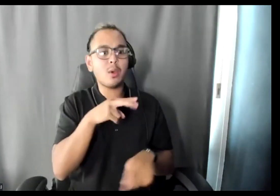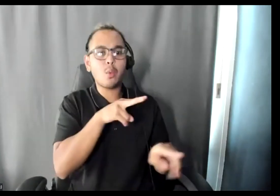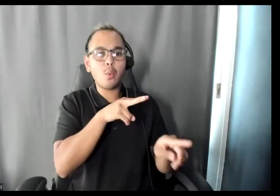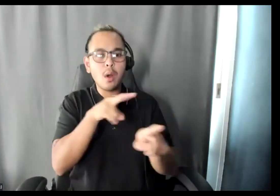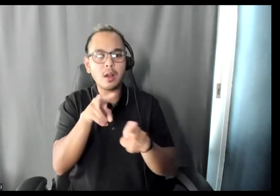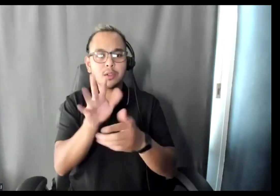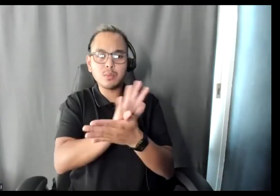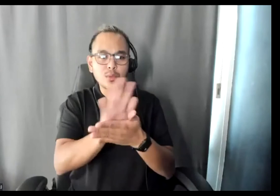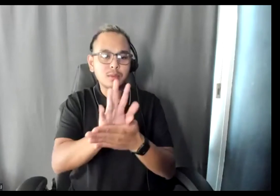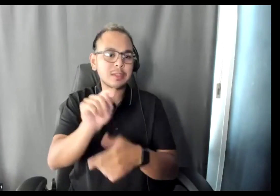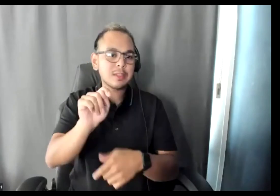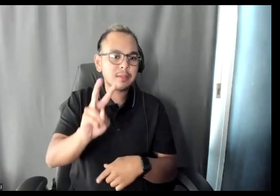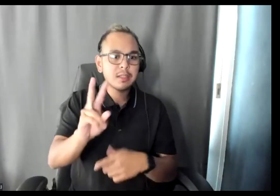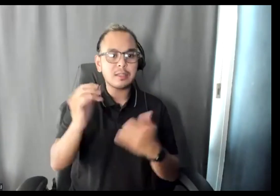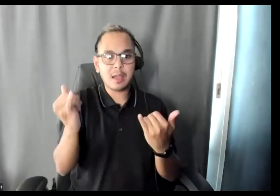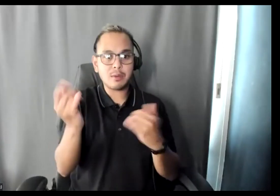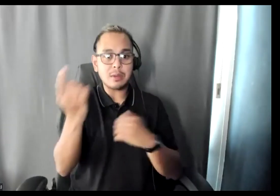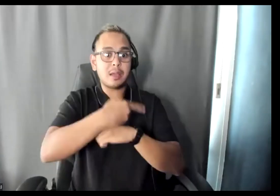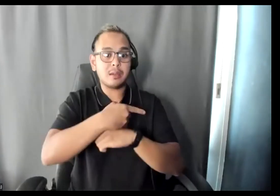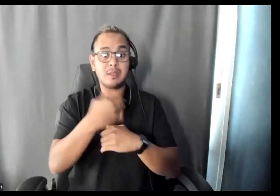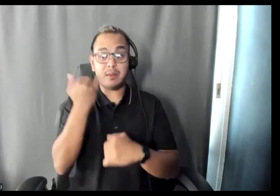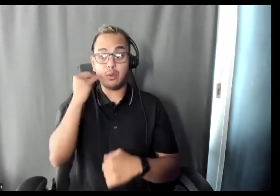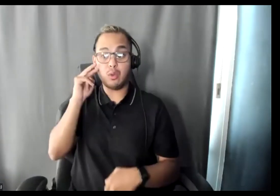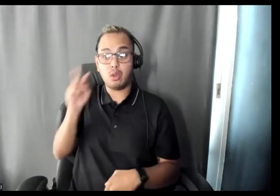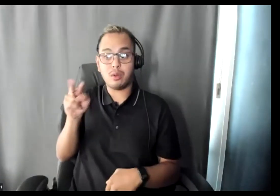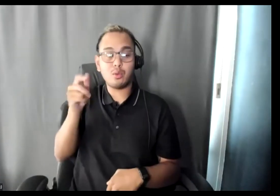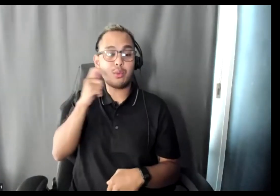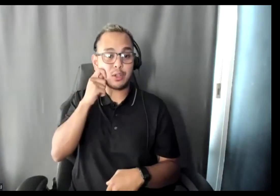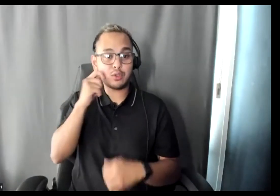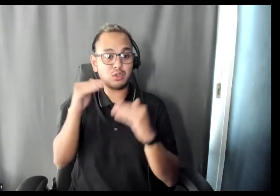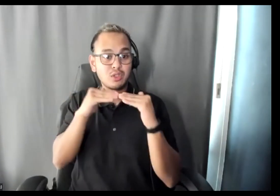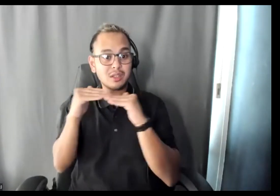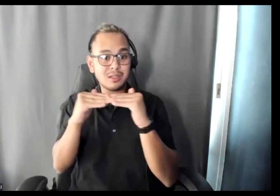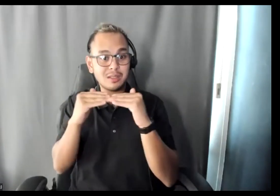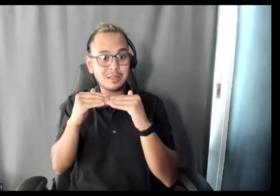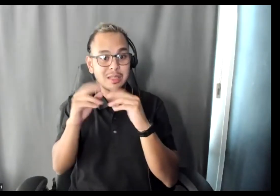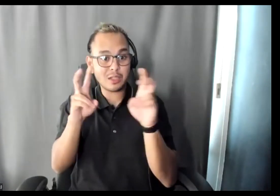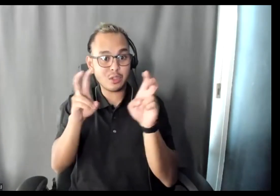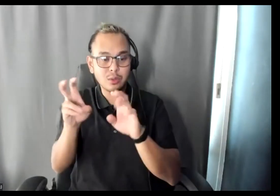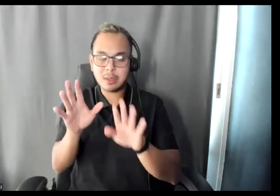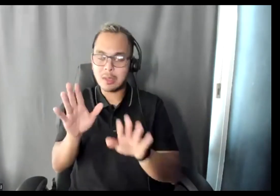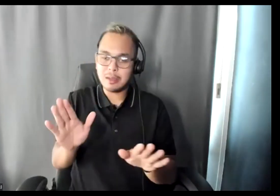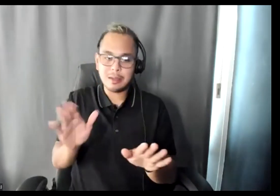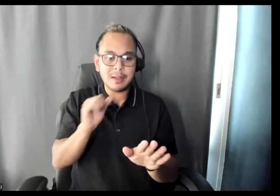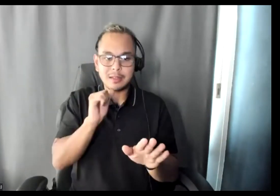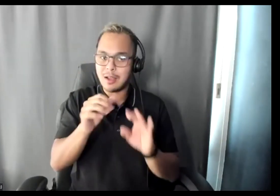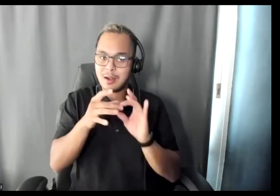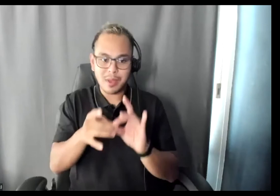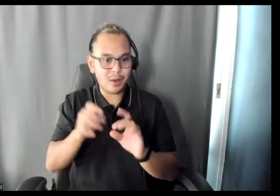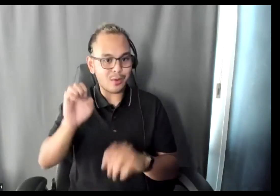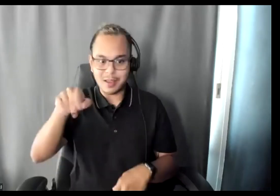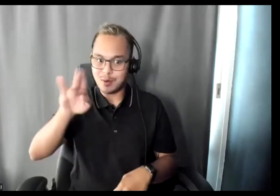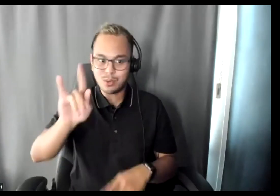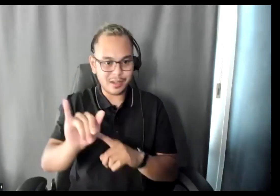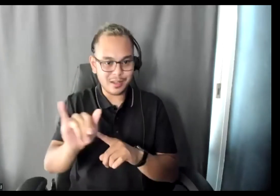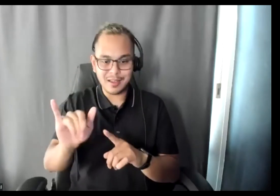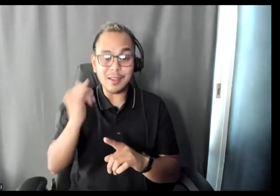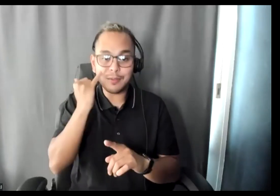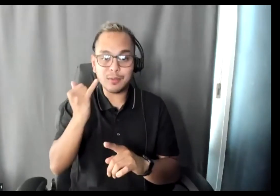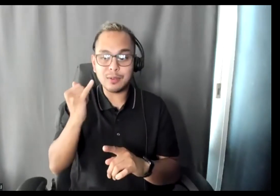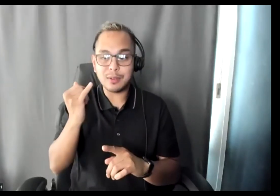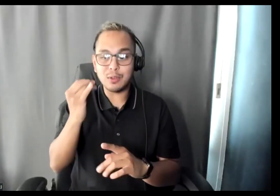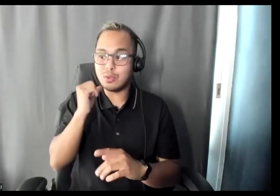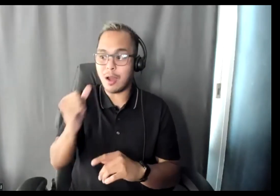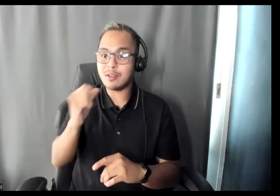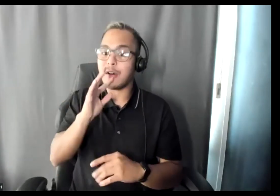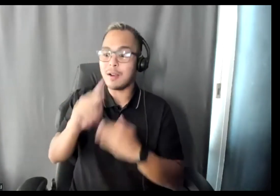that, you know, if you're looking at what's happening in terms of racial justice issues, and you're not singing a song about equity, listen, we're coming for